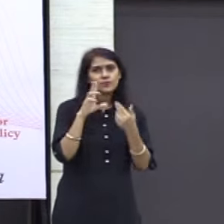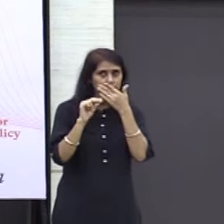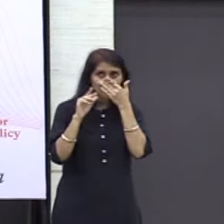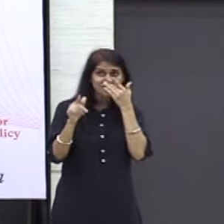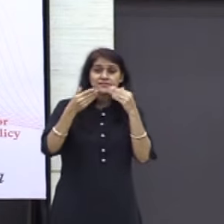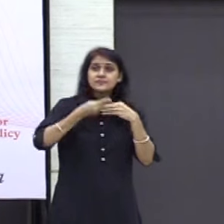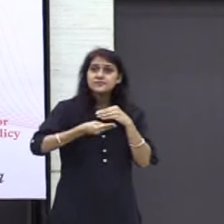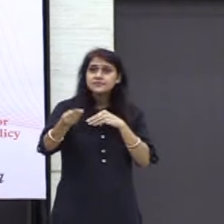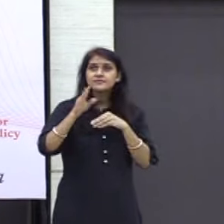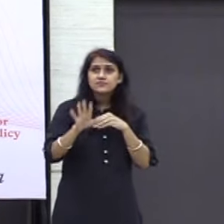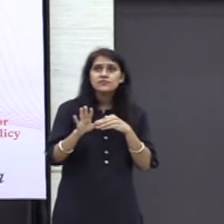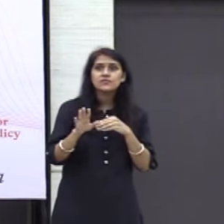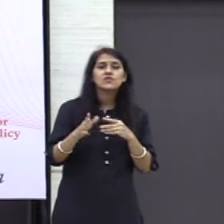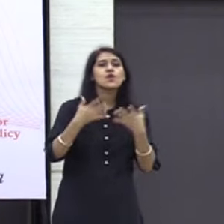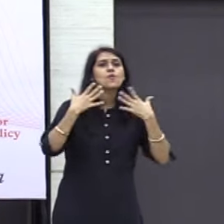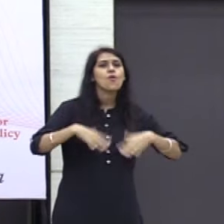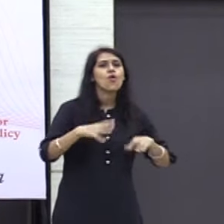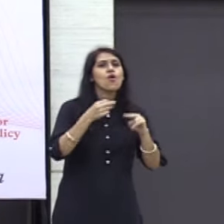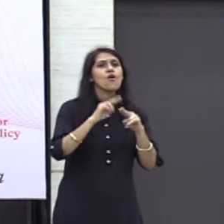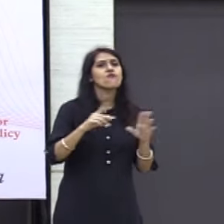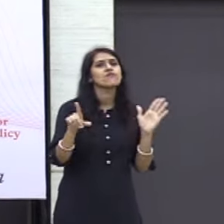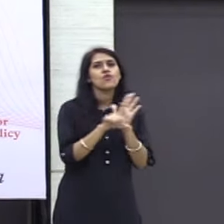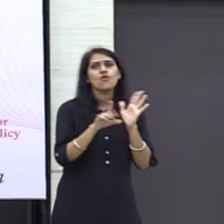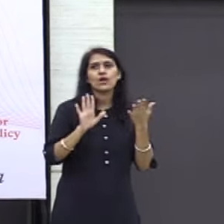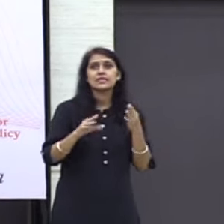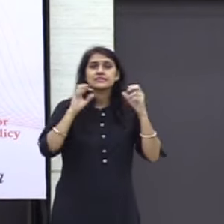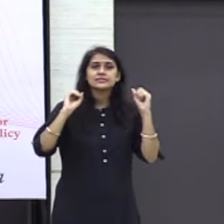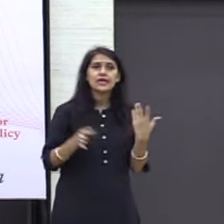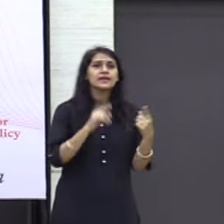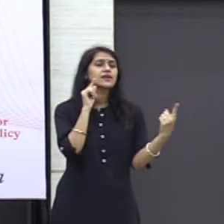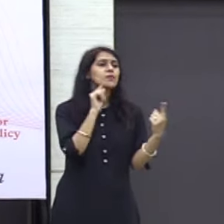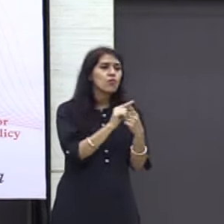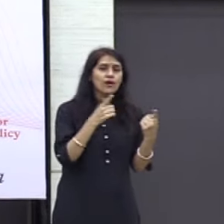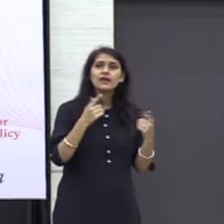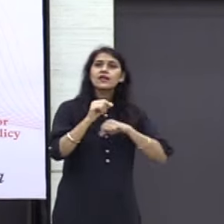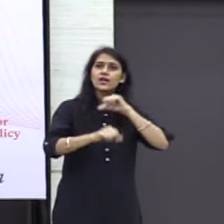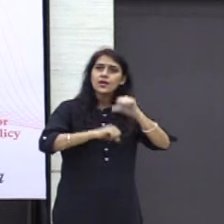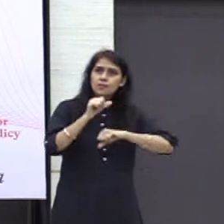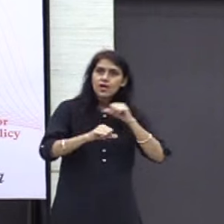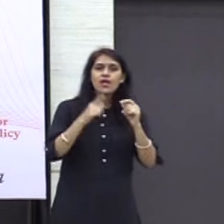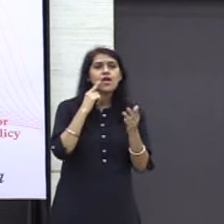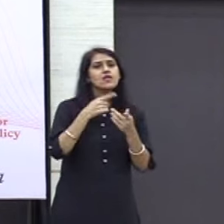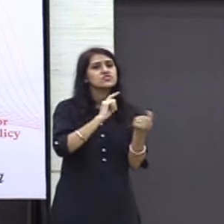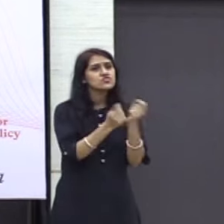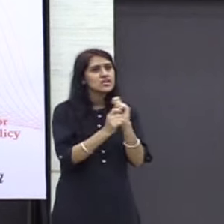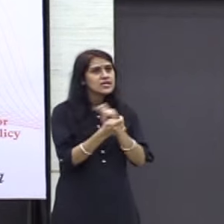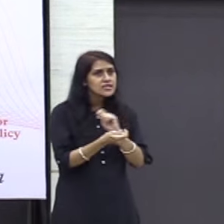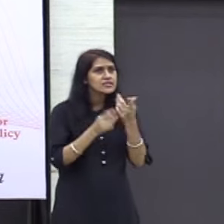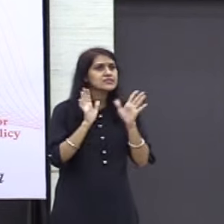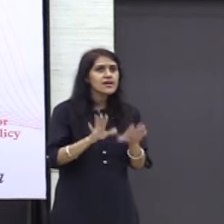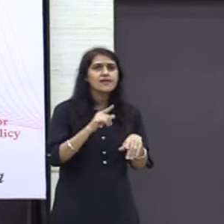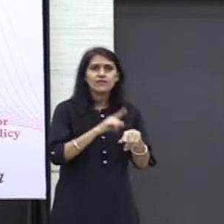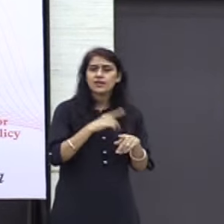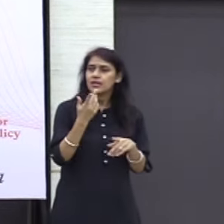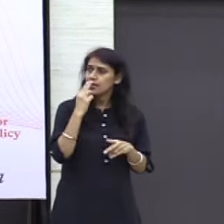soon is a body of law. And this is only the starting point. There will be challenges. There will be amendments. There may even be part